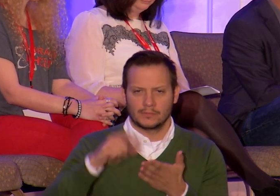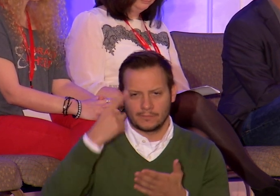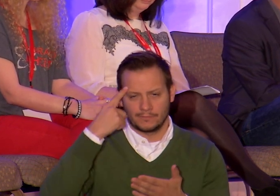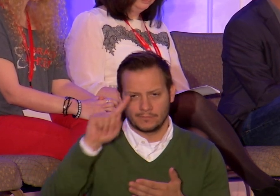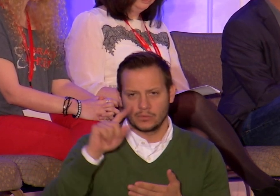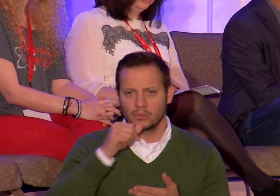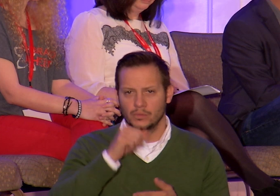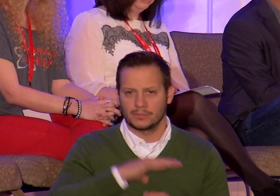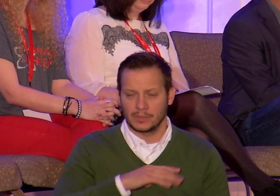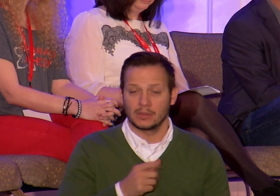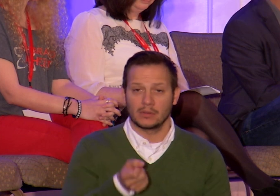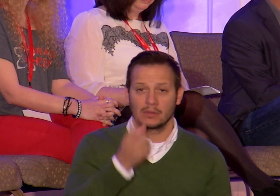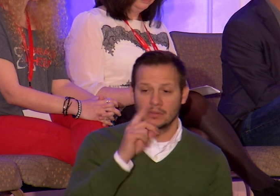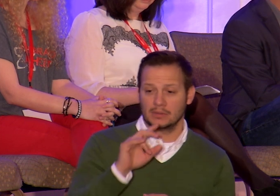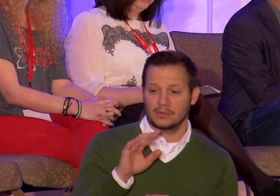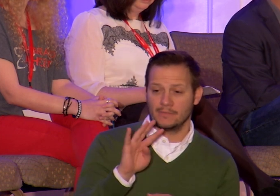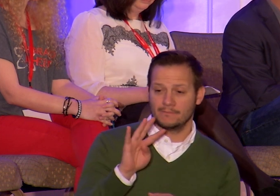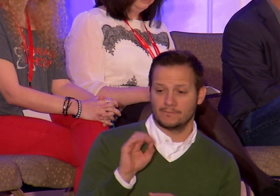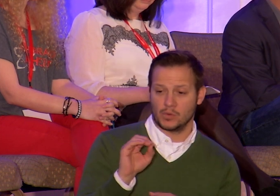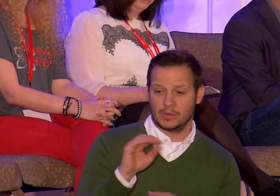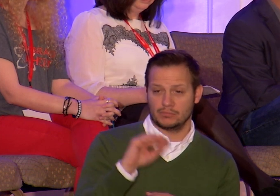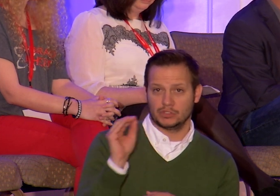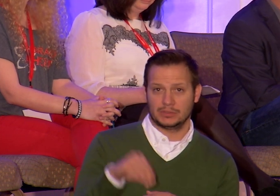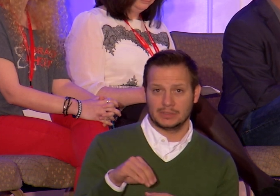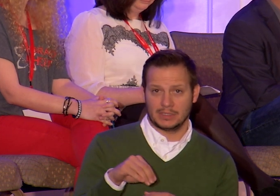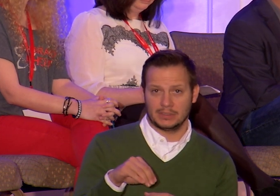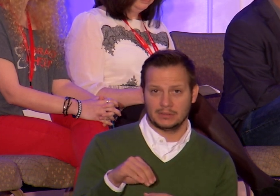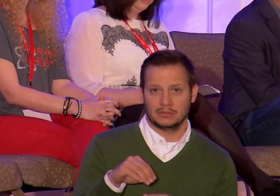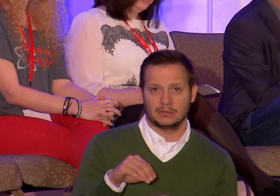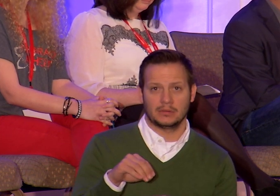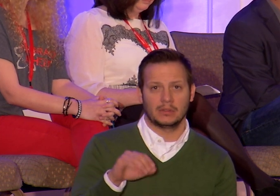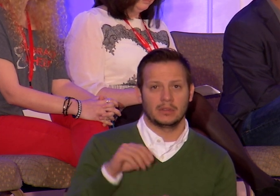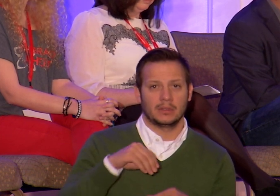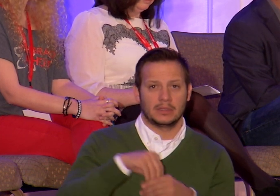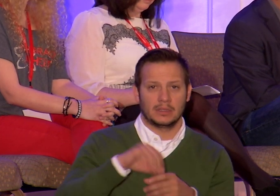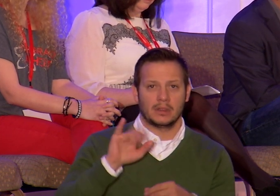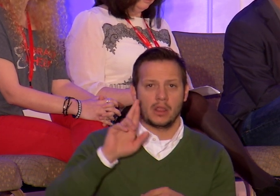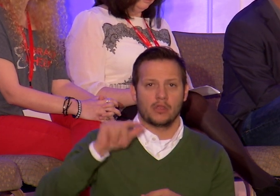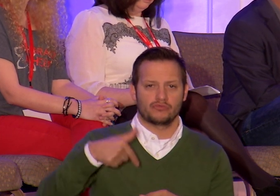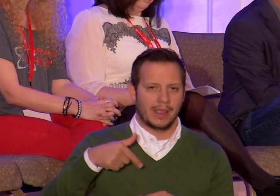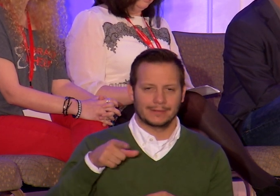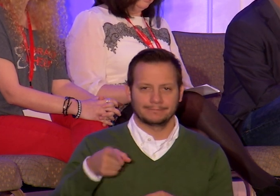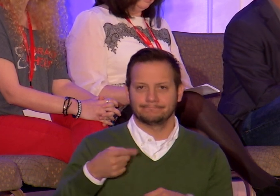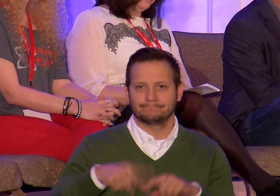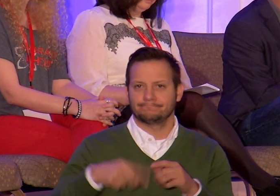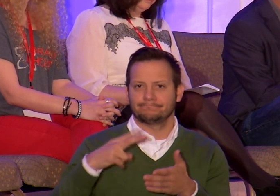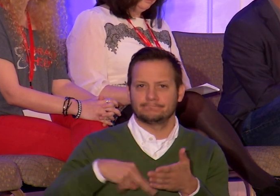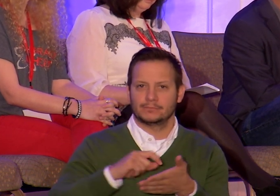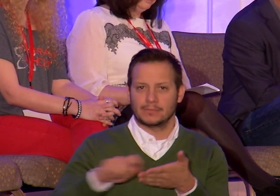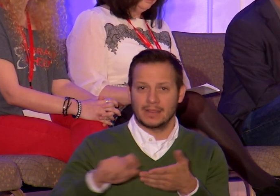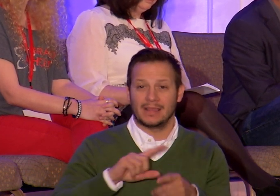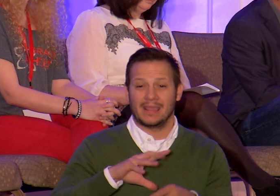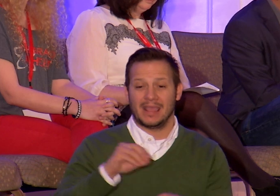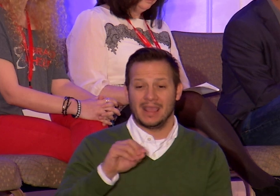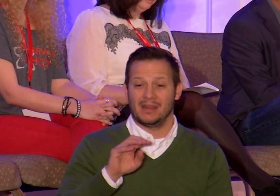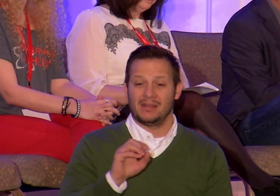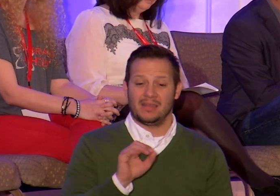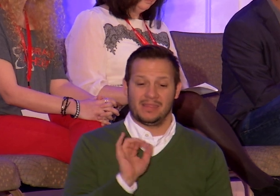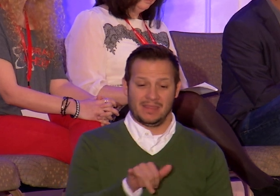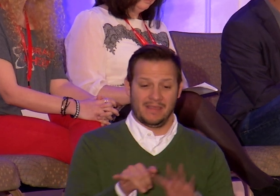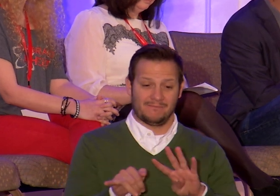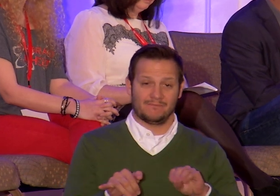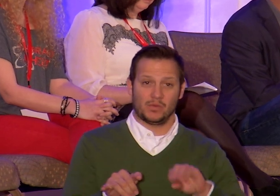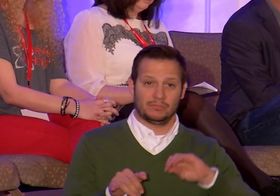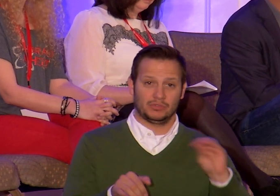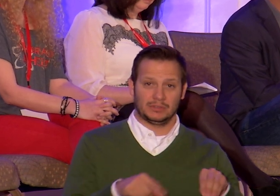are illiterate, 75% of them are women. And there are women rights groups that are working, operating in the country as we speak, who are doing a great job